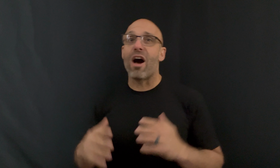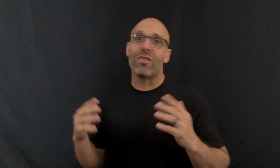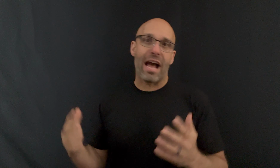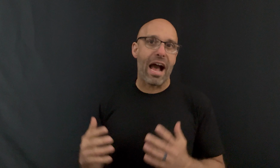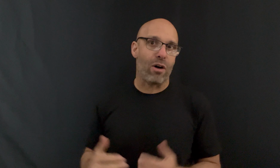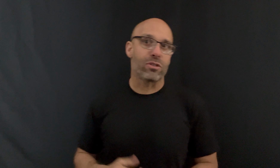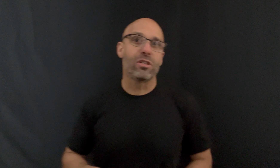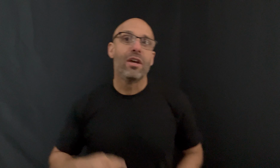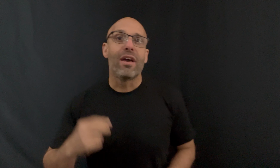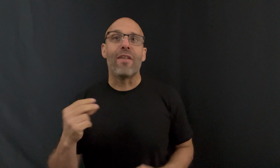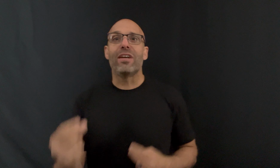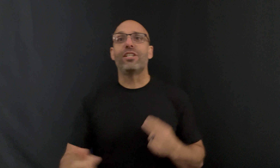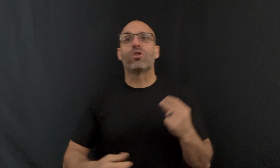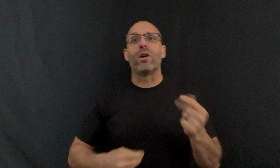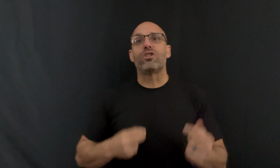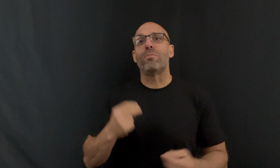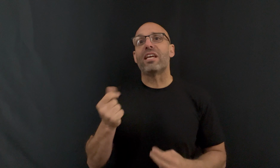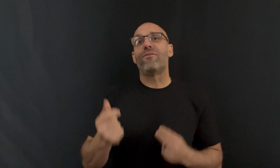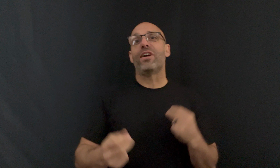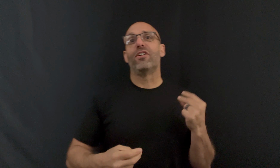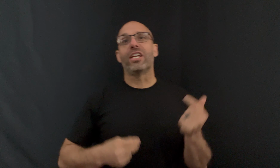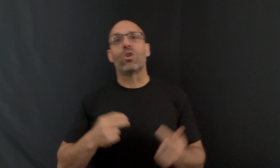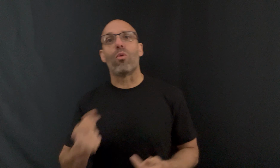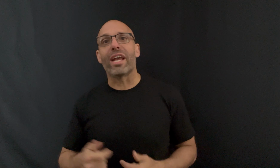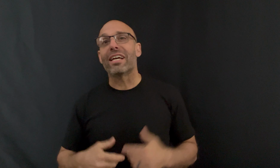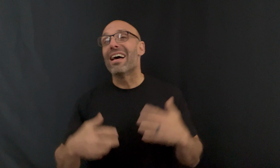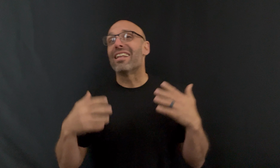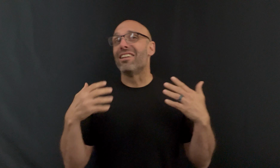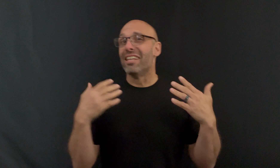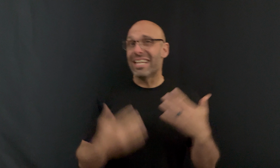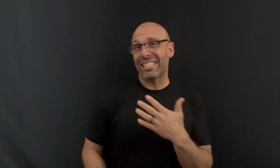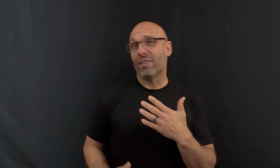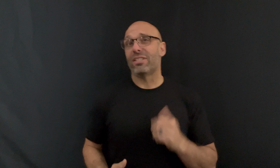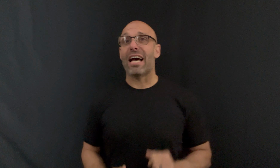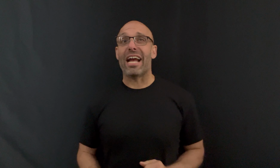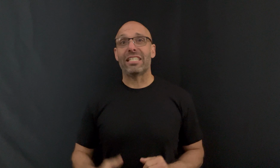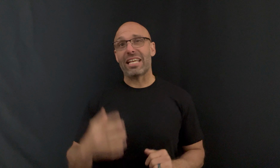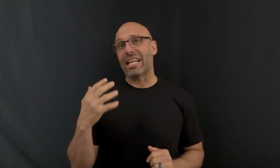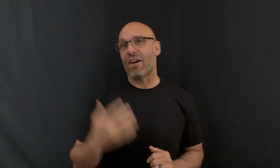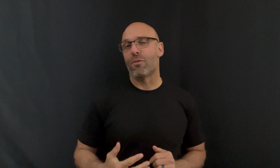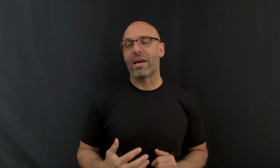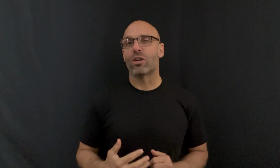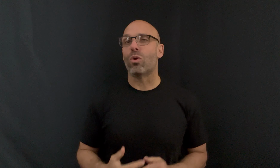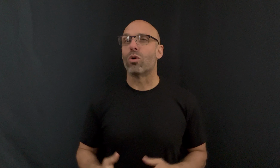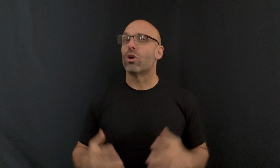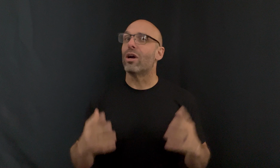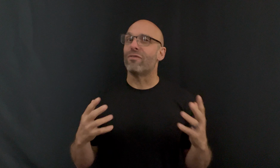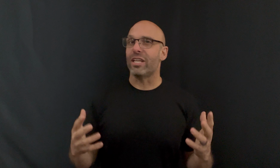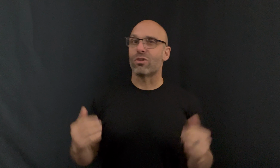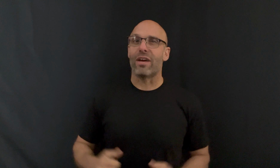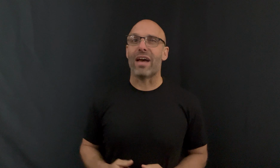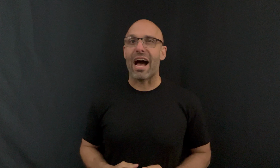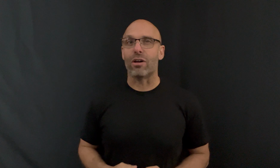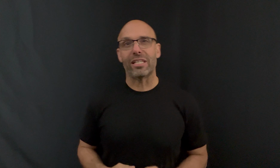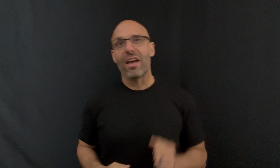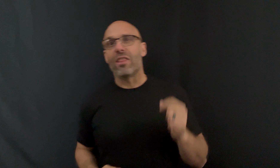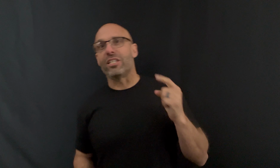the house. And this is going to be a fairly quick list of signs in alphabetical order of things around the house. This is